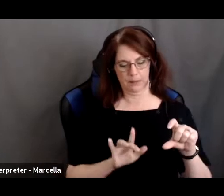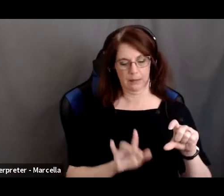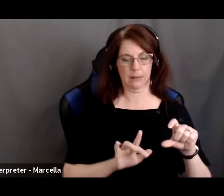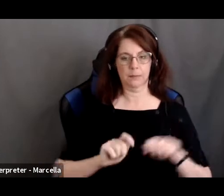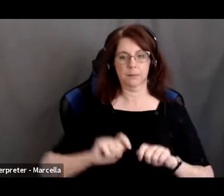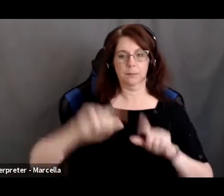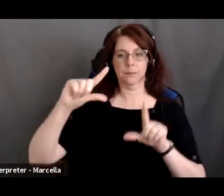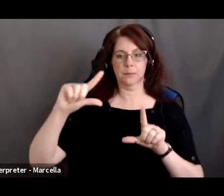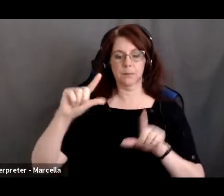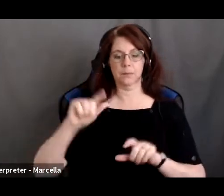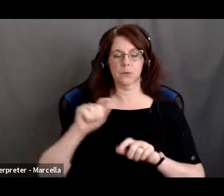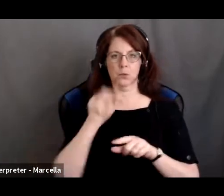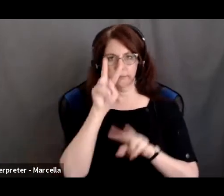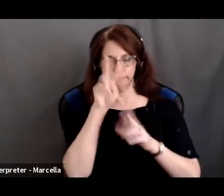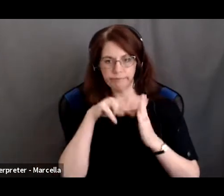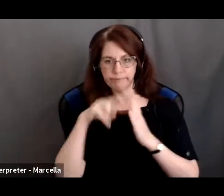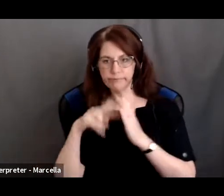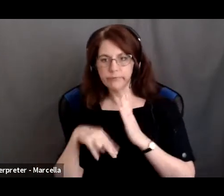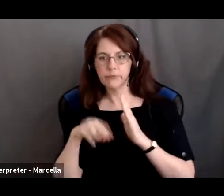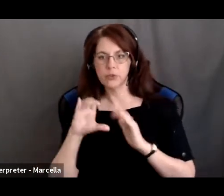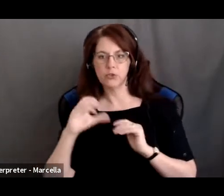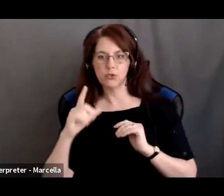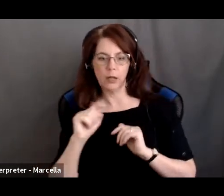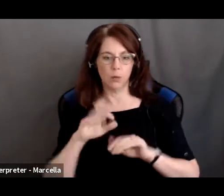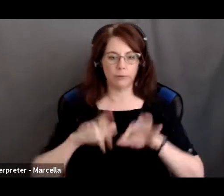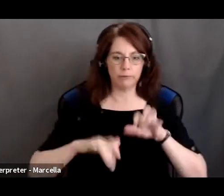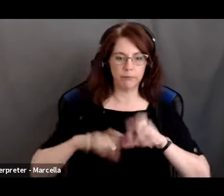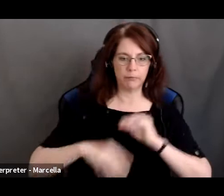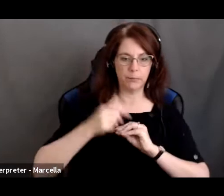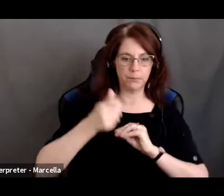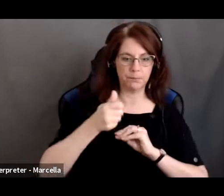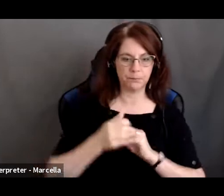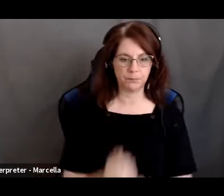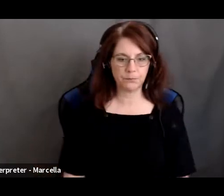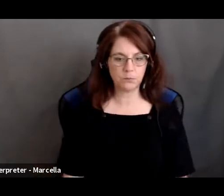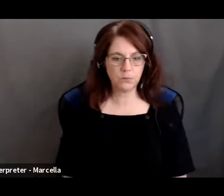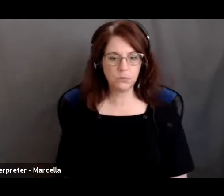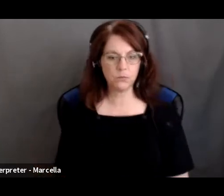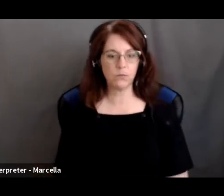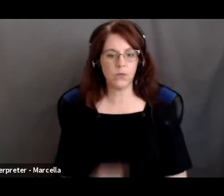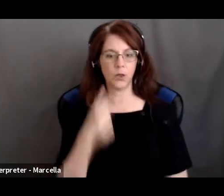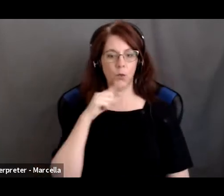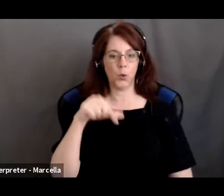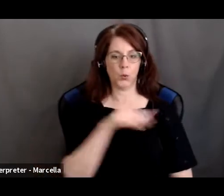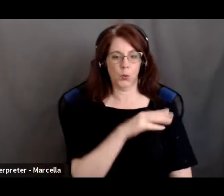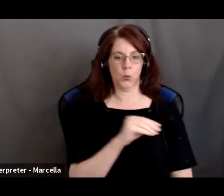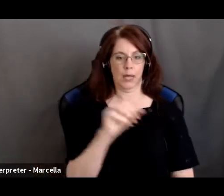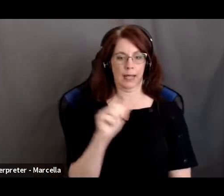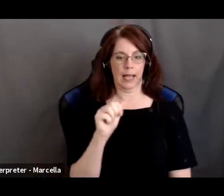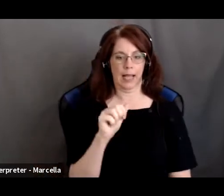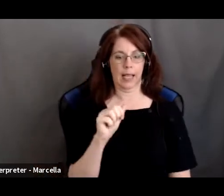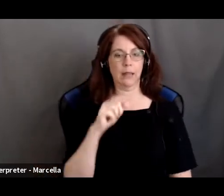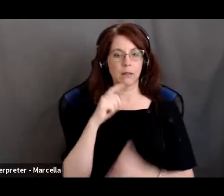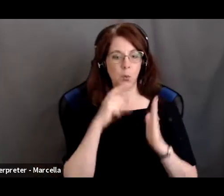selected, that will allow you to follow along with the chat or add in your comments. For Q&A times, please note the